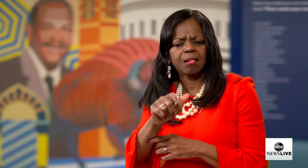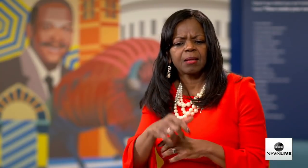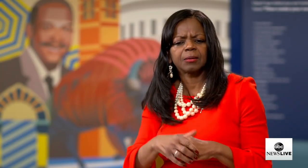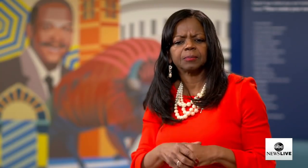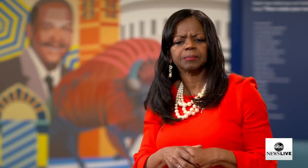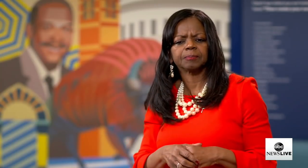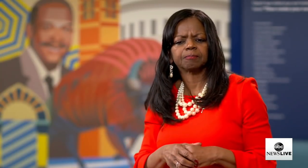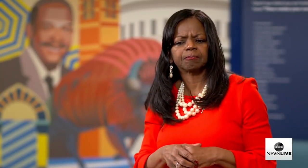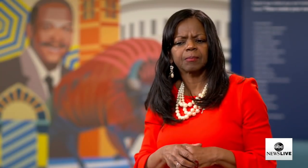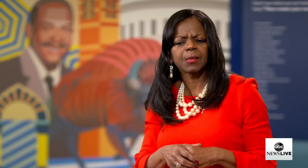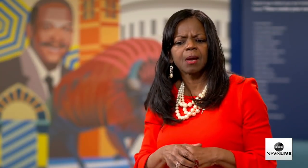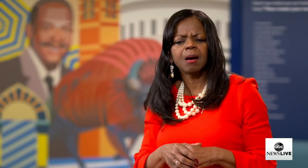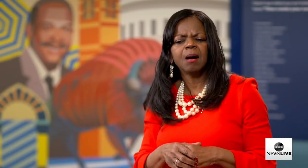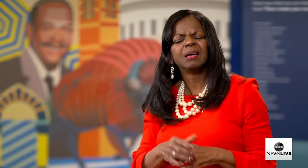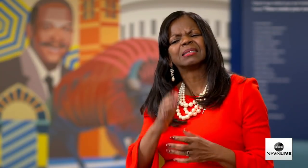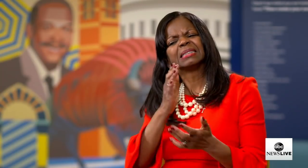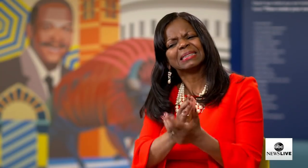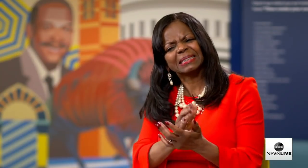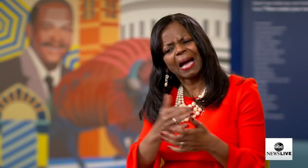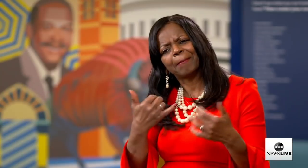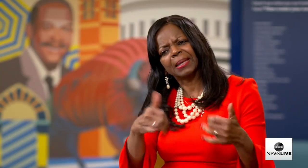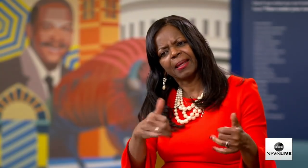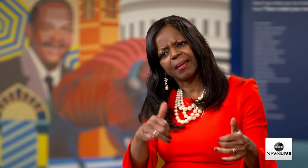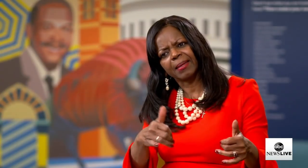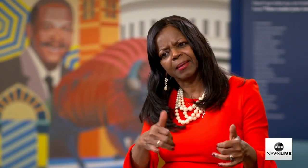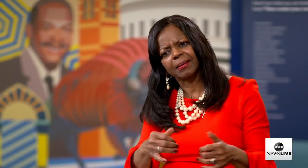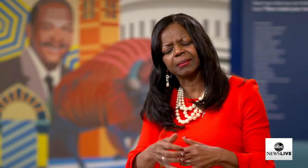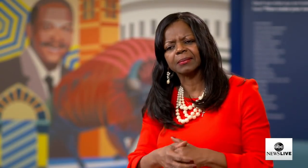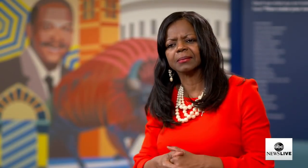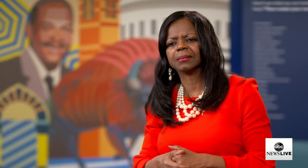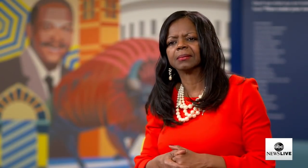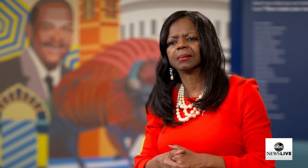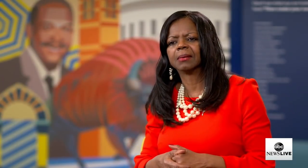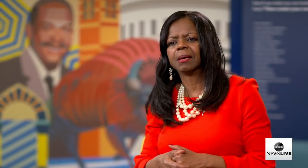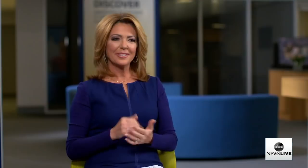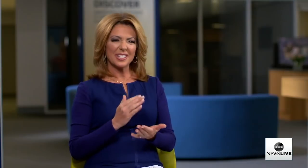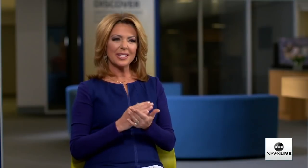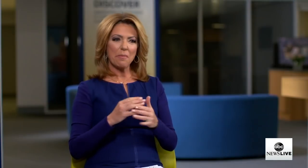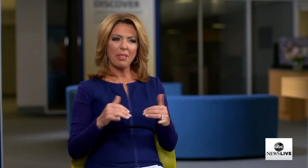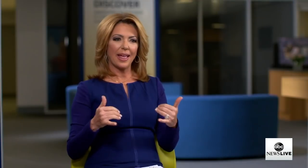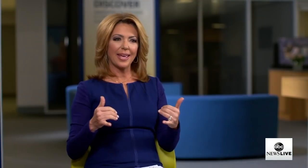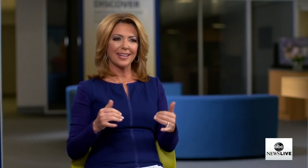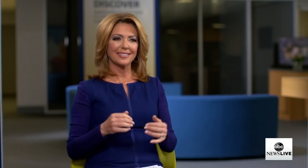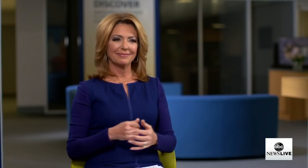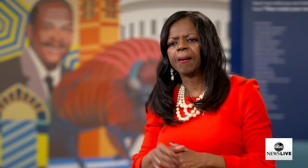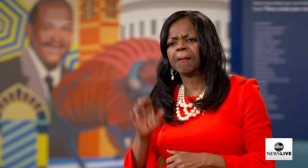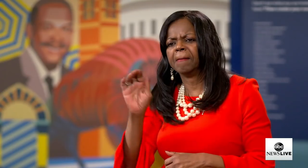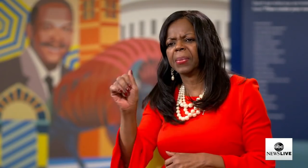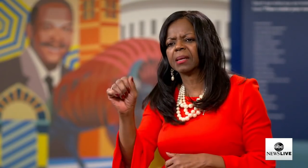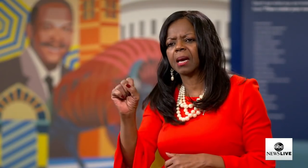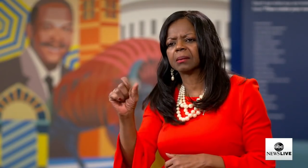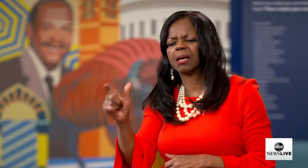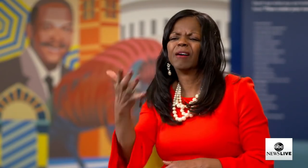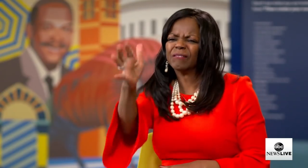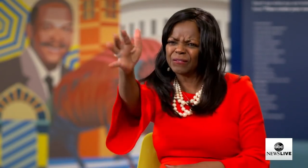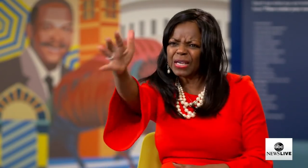So this would be in ASL. I would say stop playing. Stop playing. In